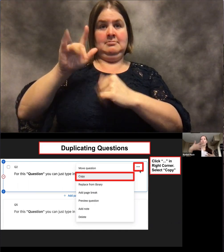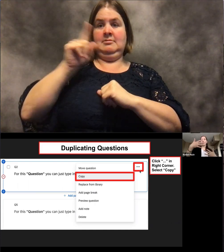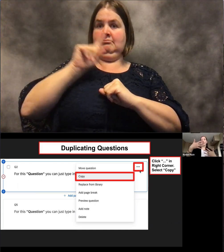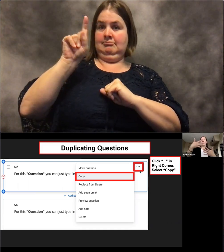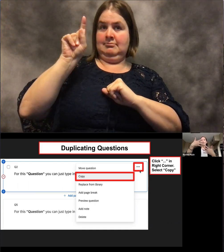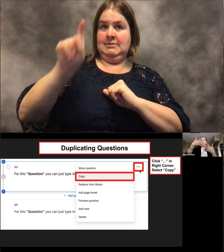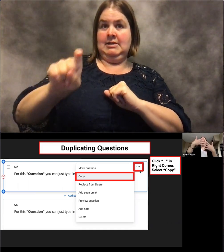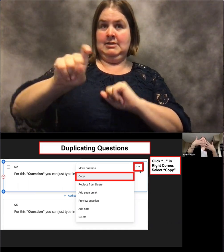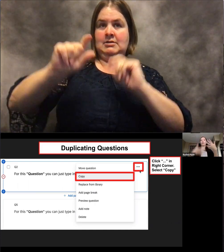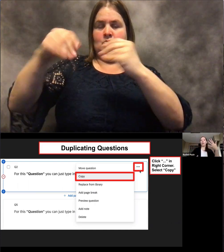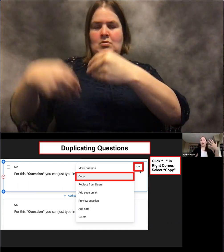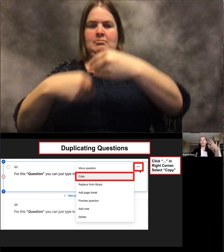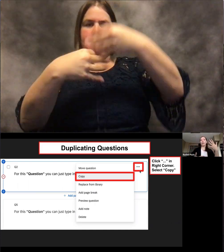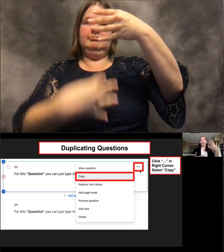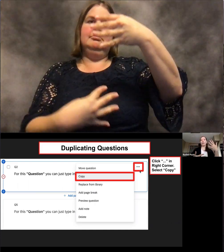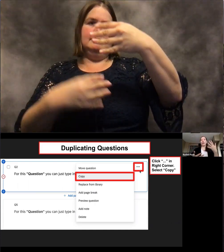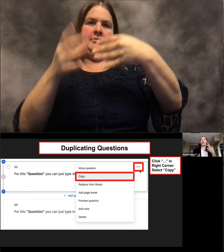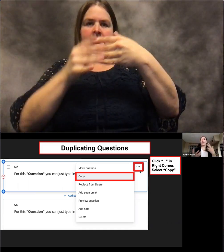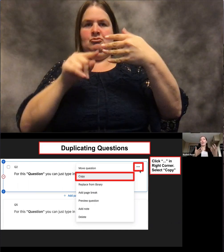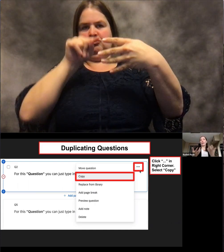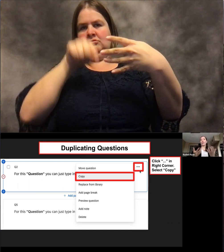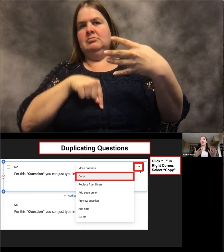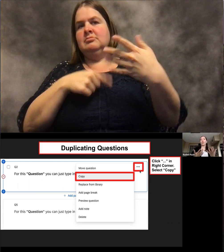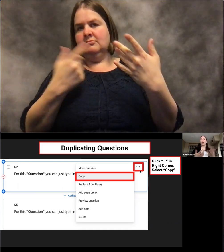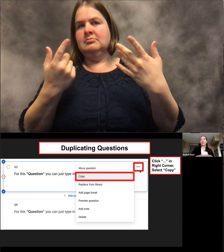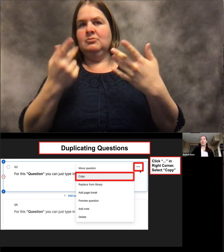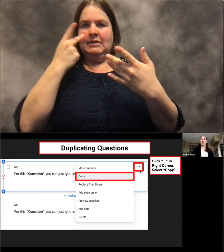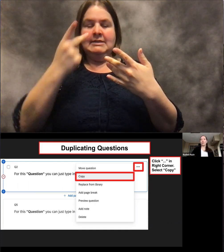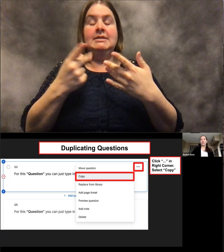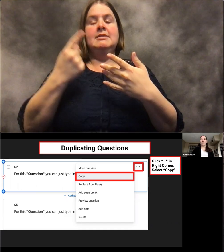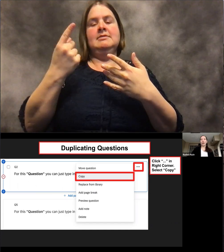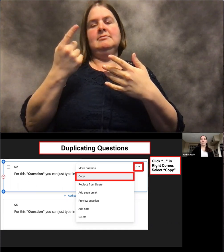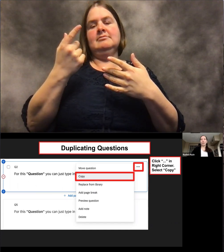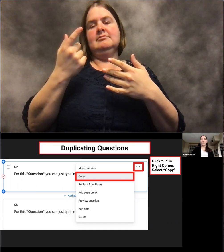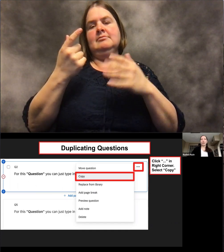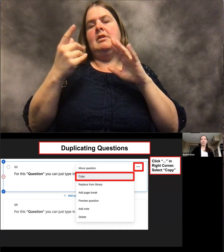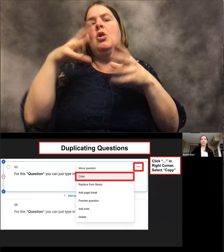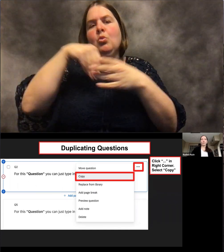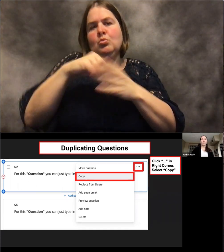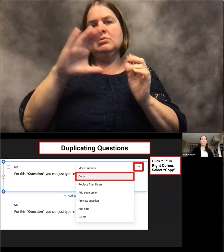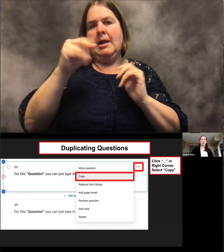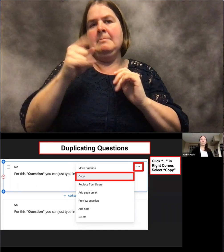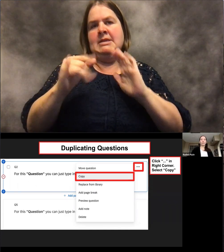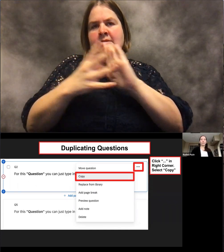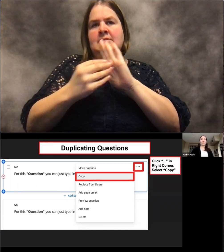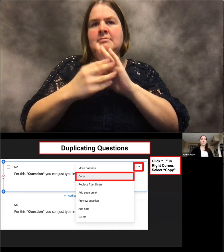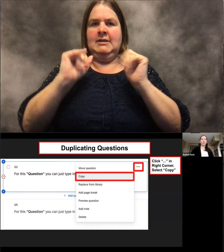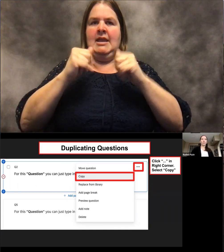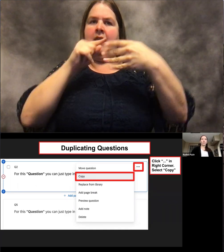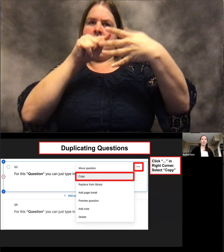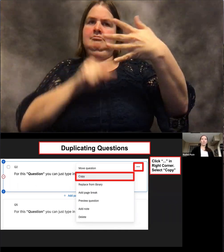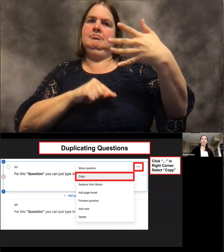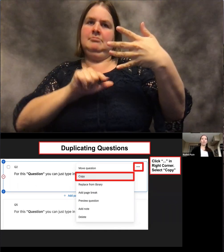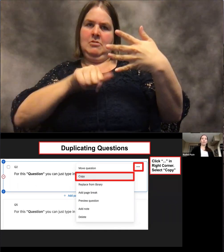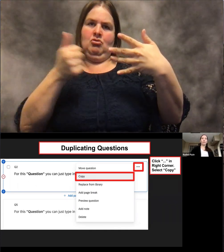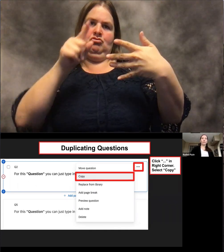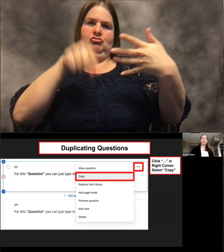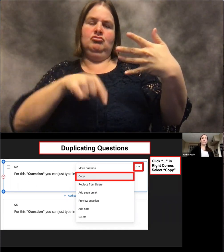That opens up a drop-down menu that gives you a number of different options here.